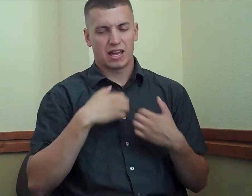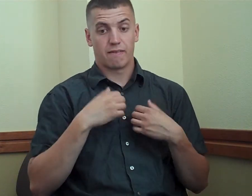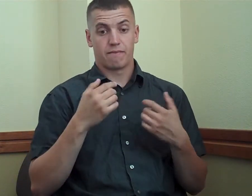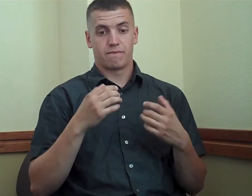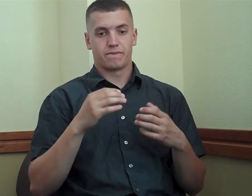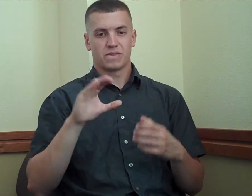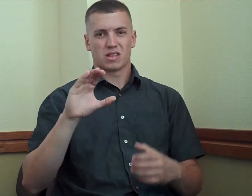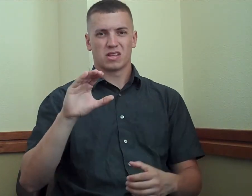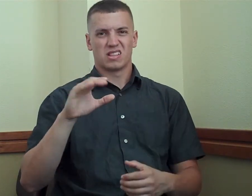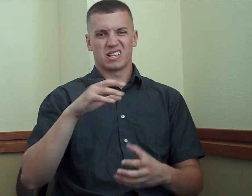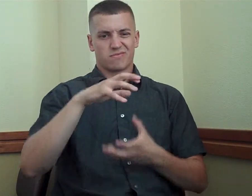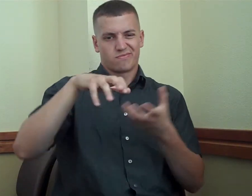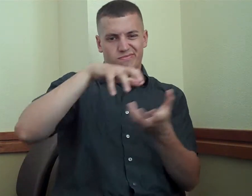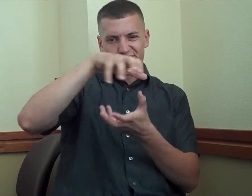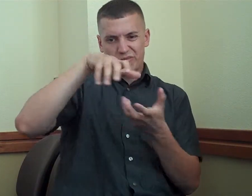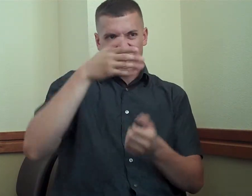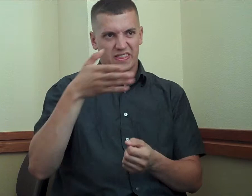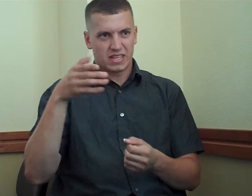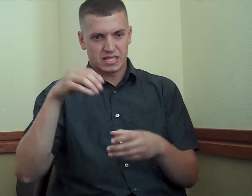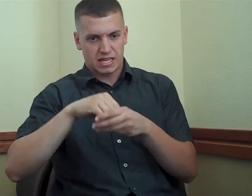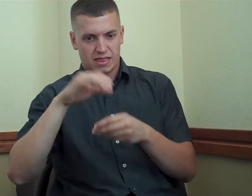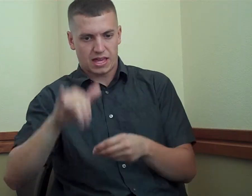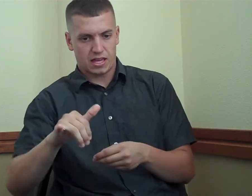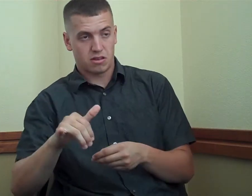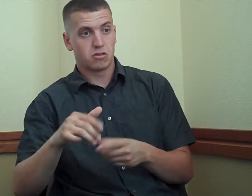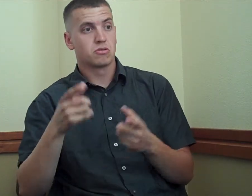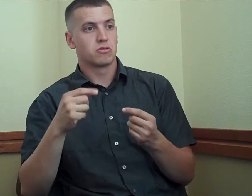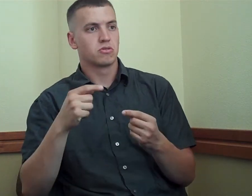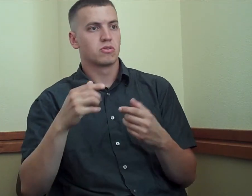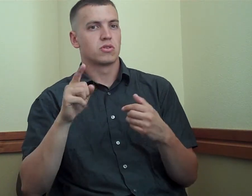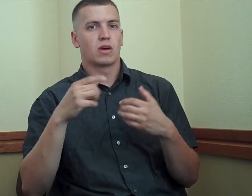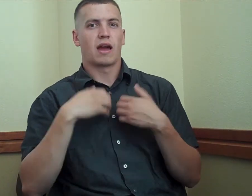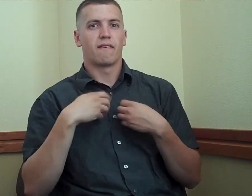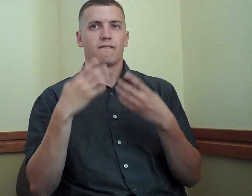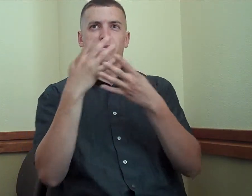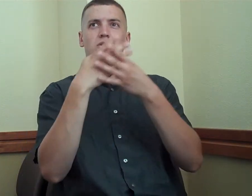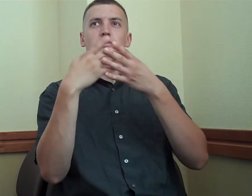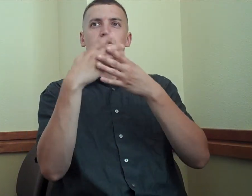some companies do is they pour the beer through a sort of gelatin sieve in order to get rid of those